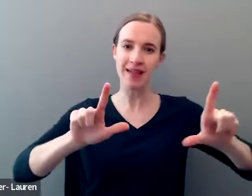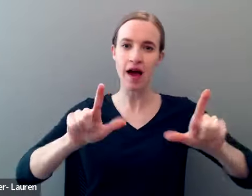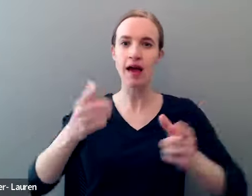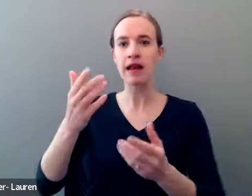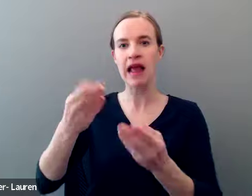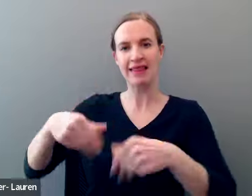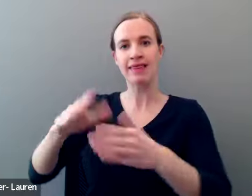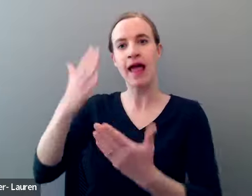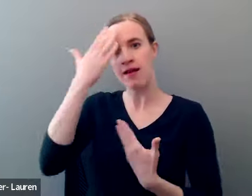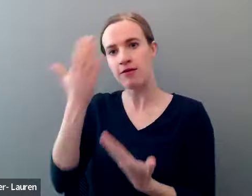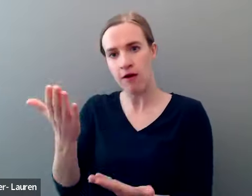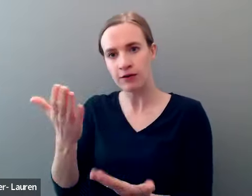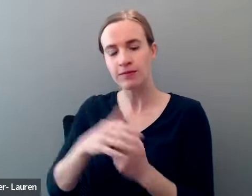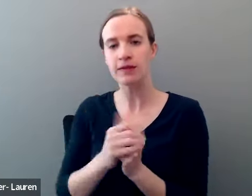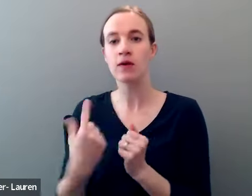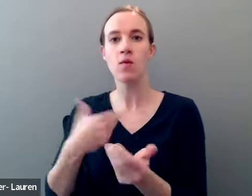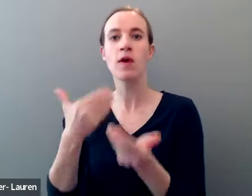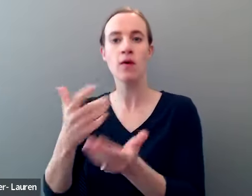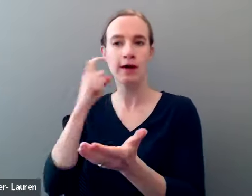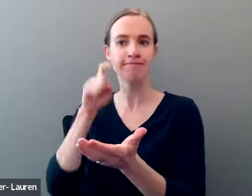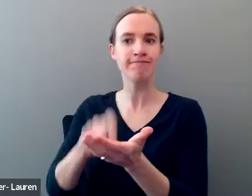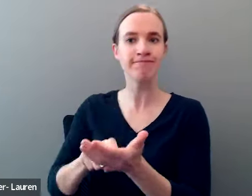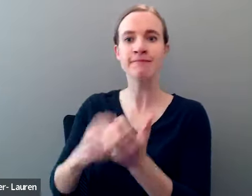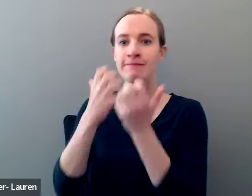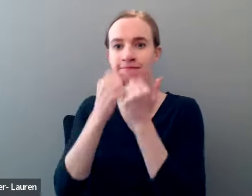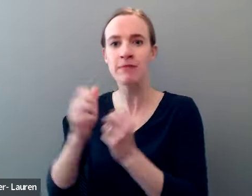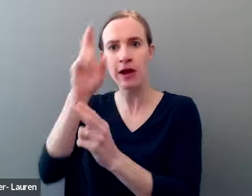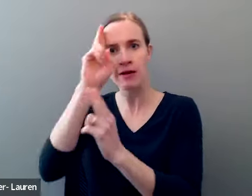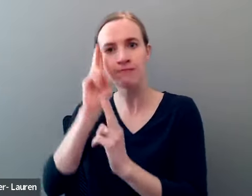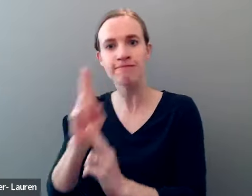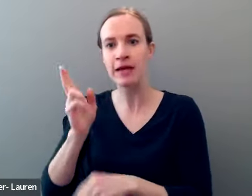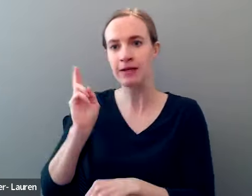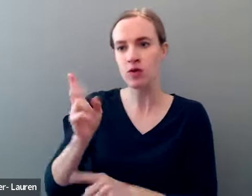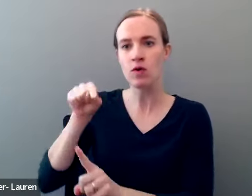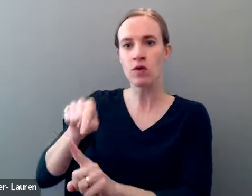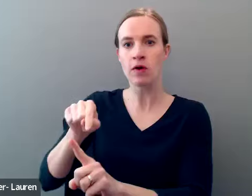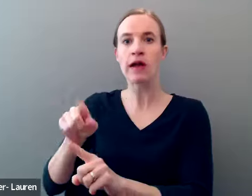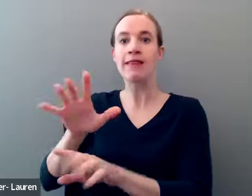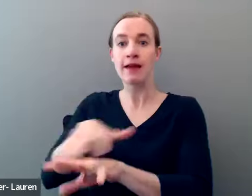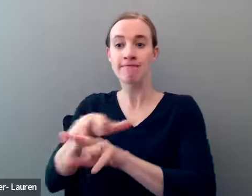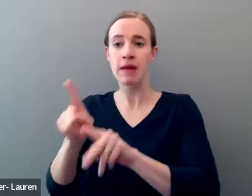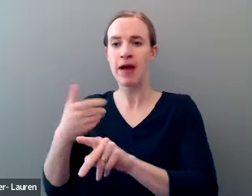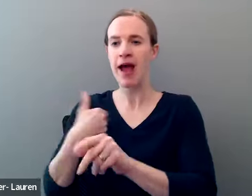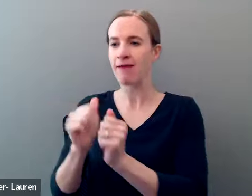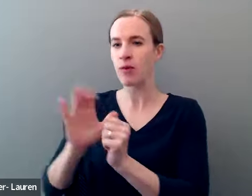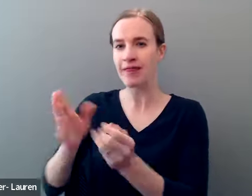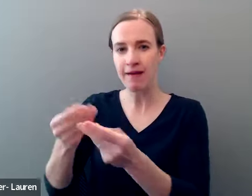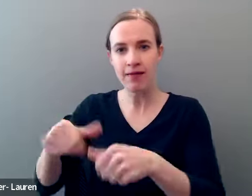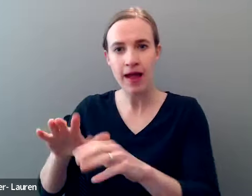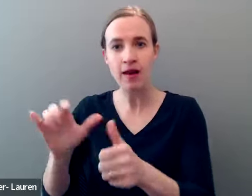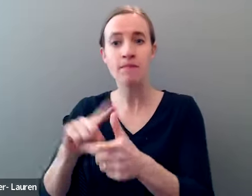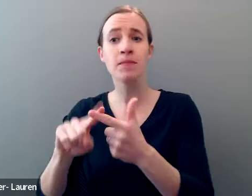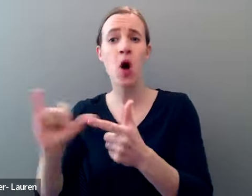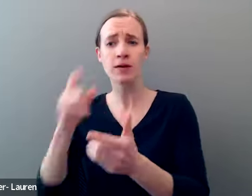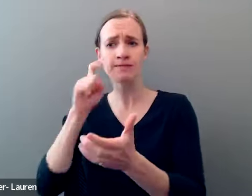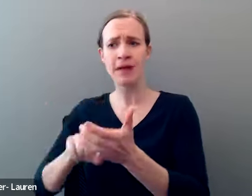we honor the sacred and historic and unique relationship Indigenous peoples have with their ancestral lands. We also recognize the